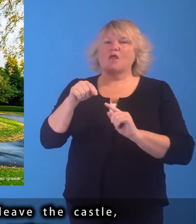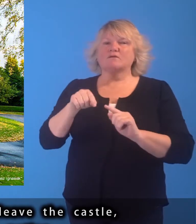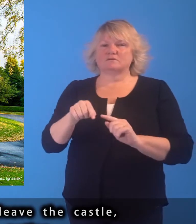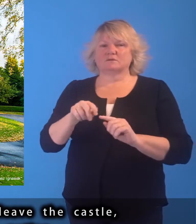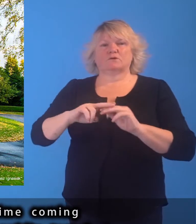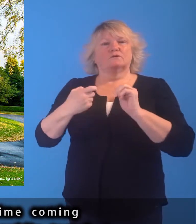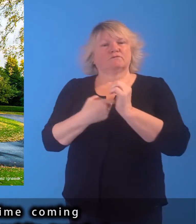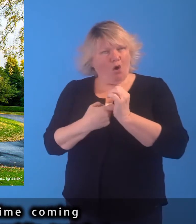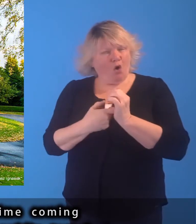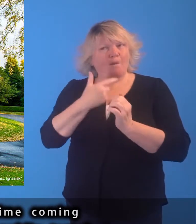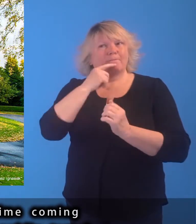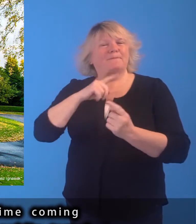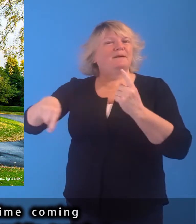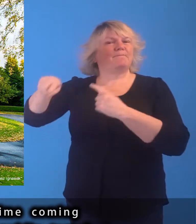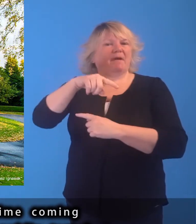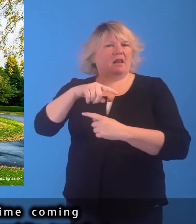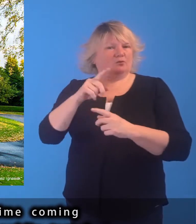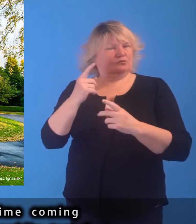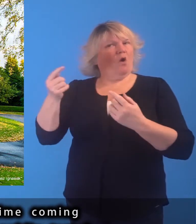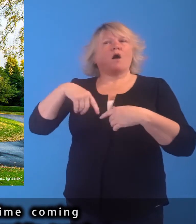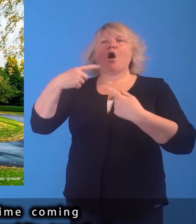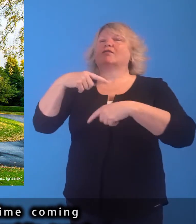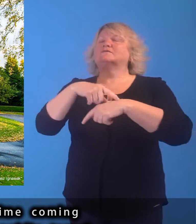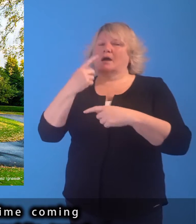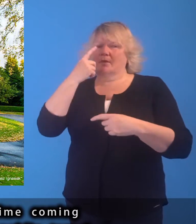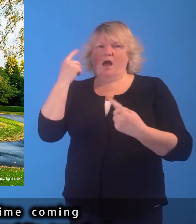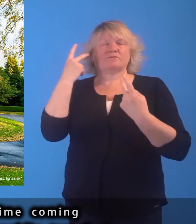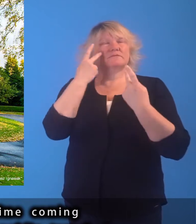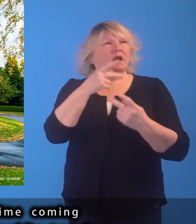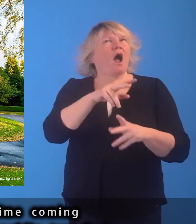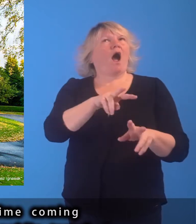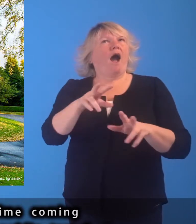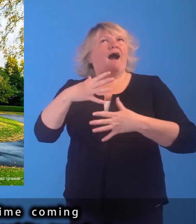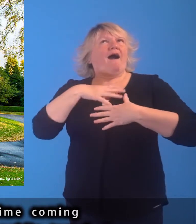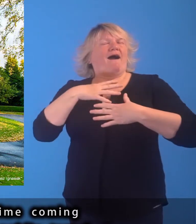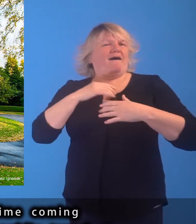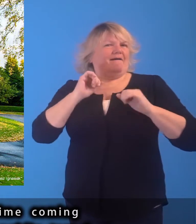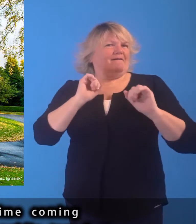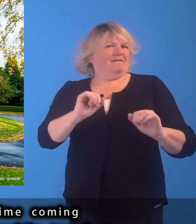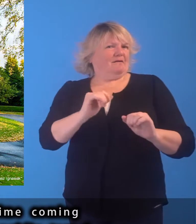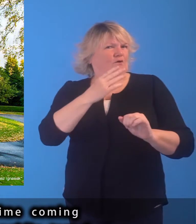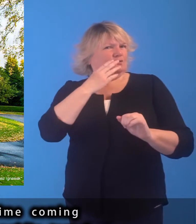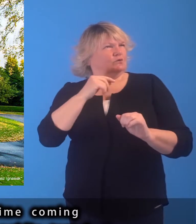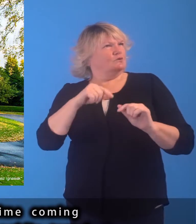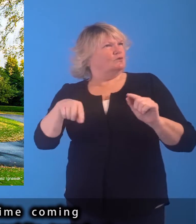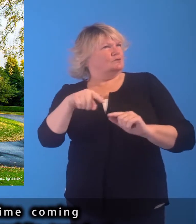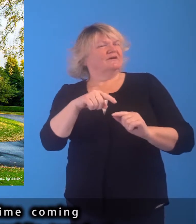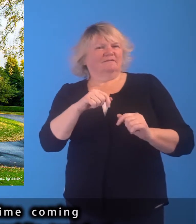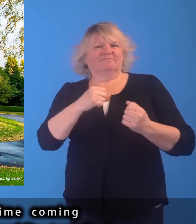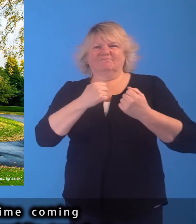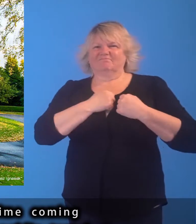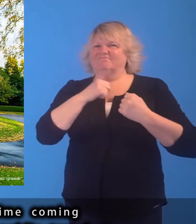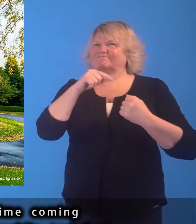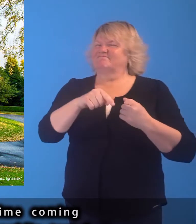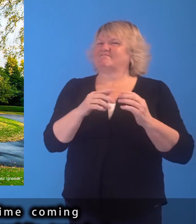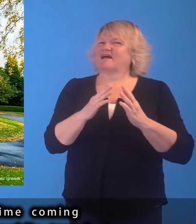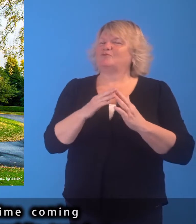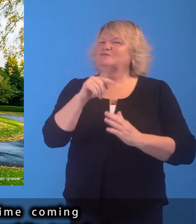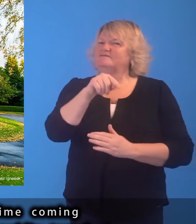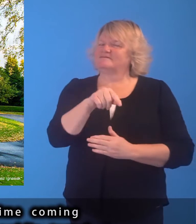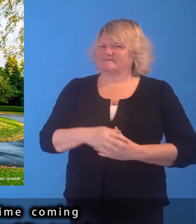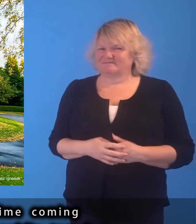the nation for the use of the public in all time coming and the intelligent